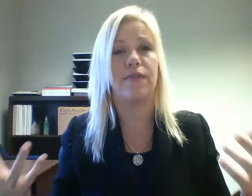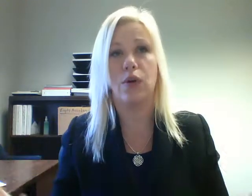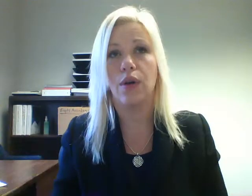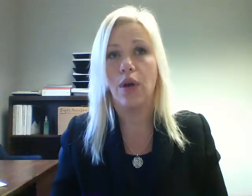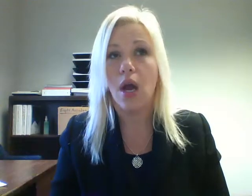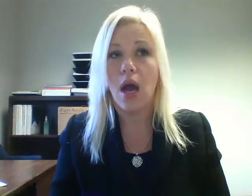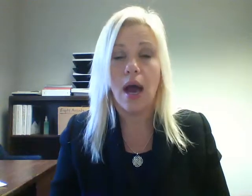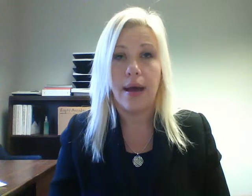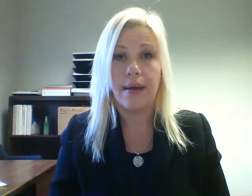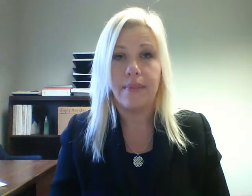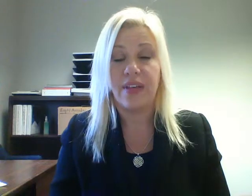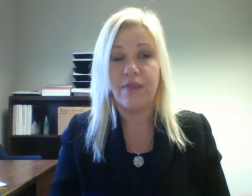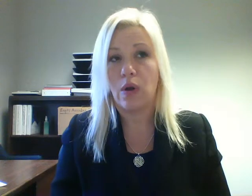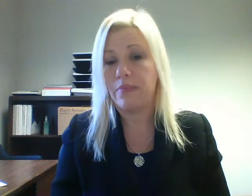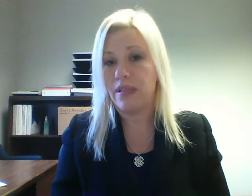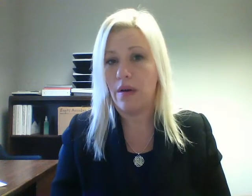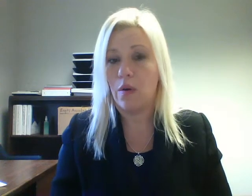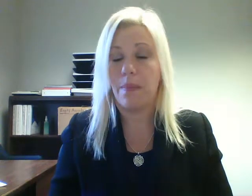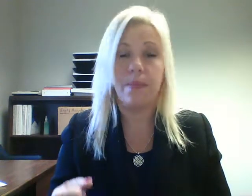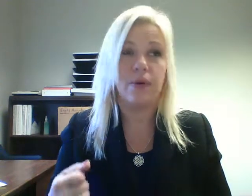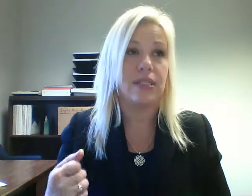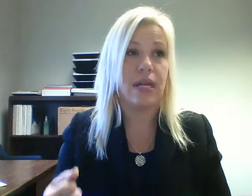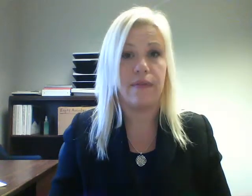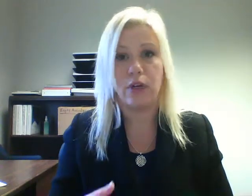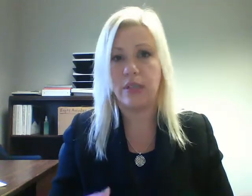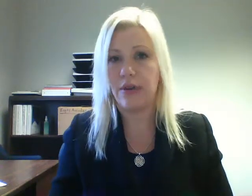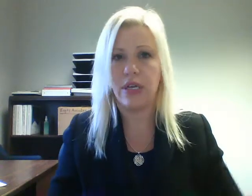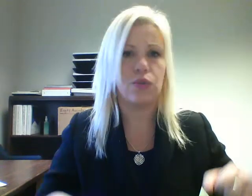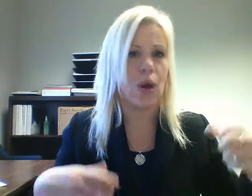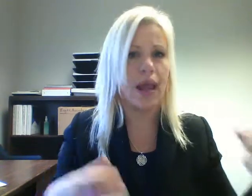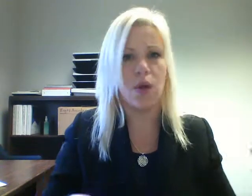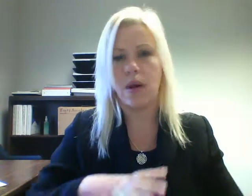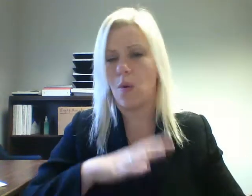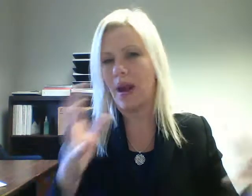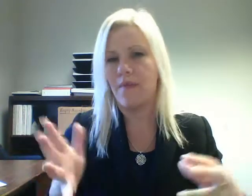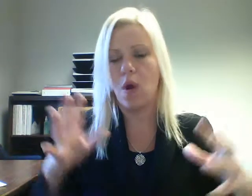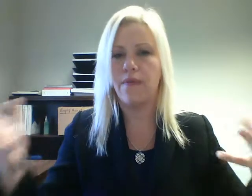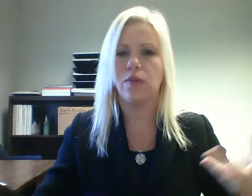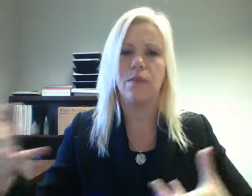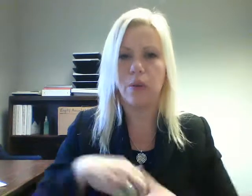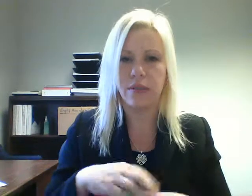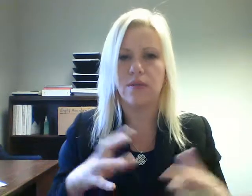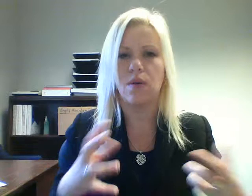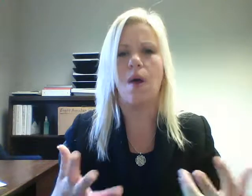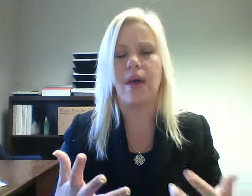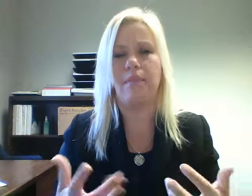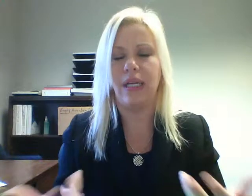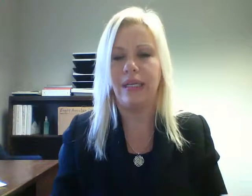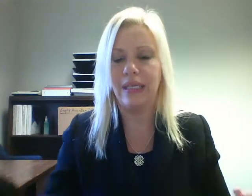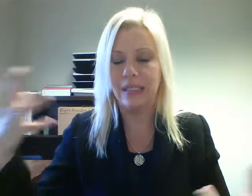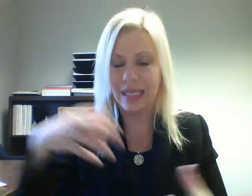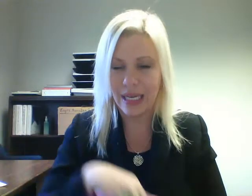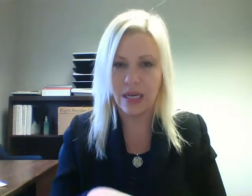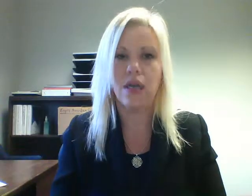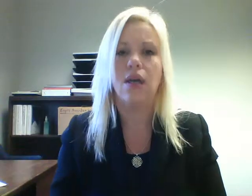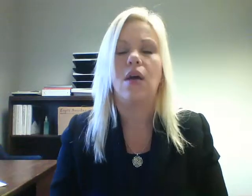you're upset, or people can tell if you're serious or angry or whatever. All of those emotions and all of that meaning is in